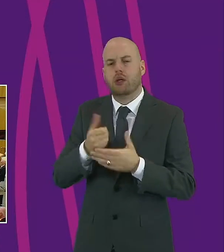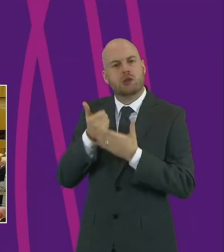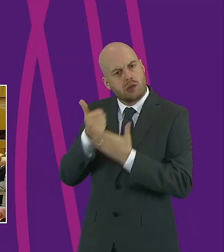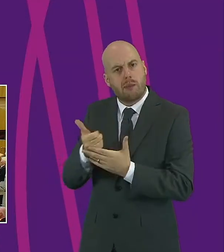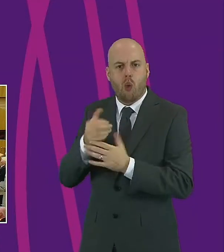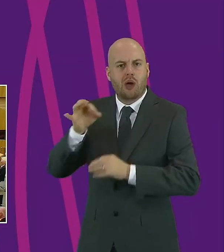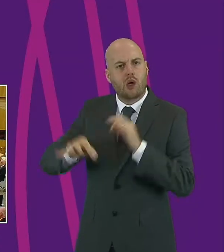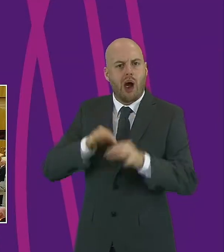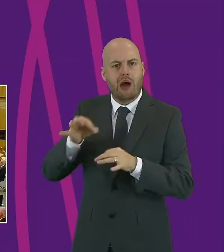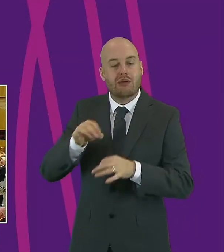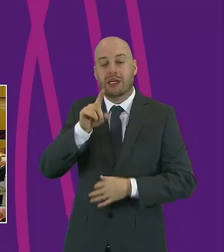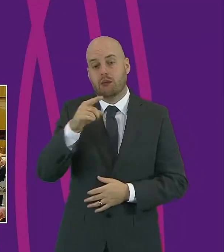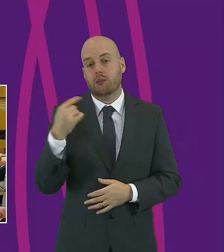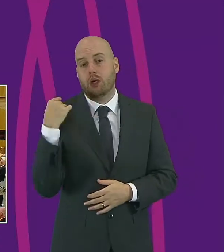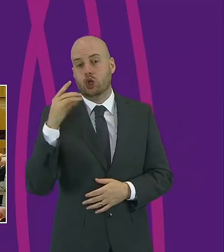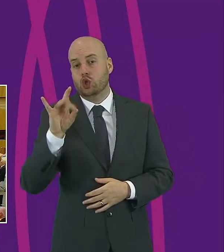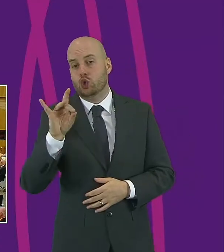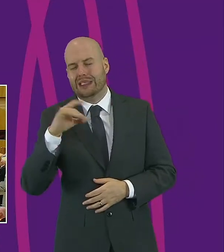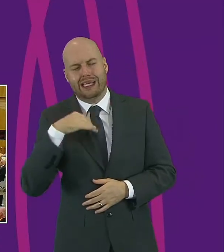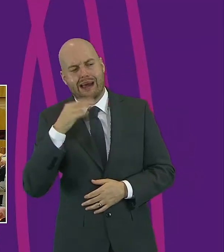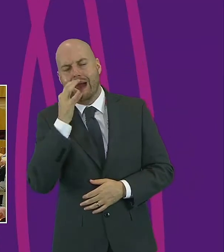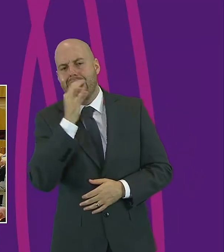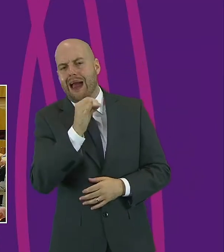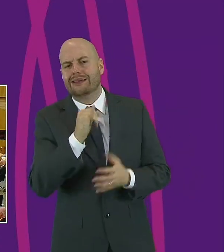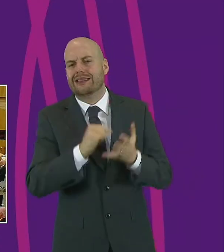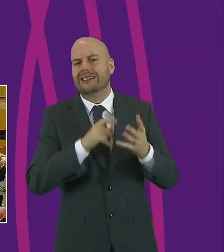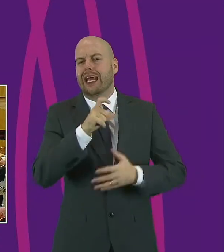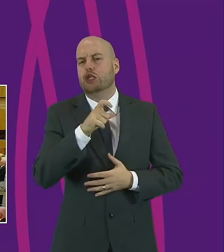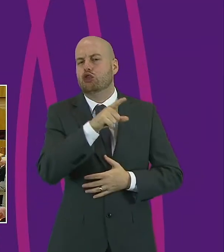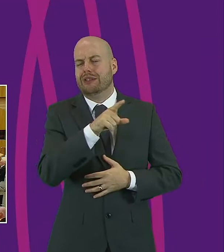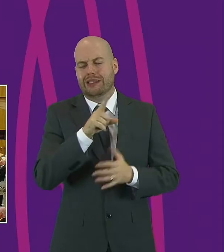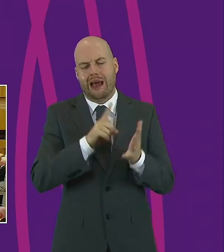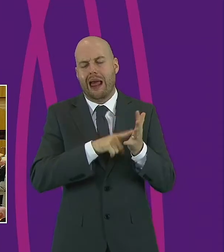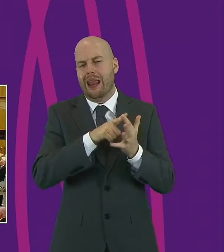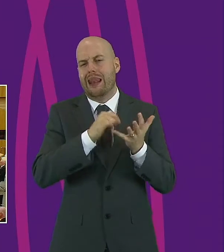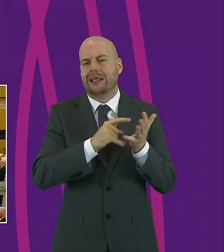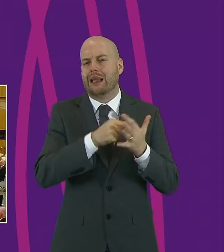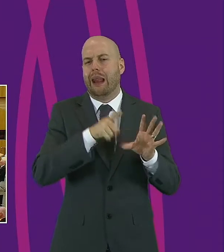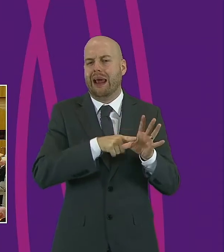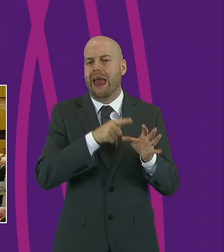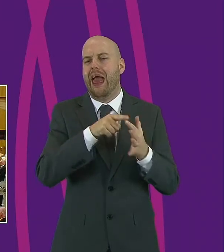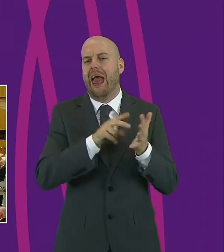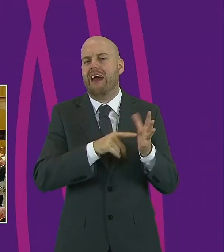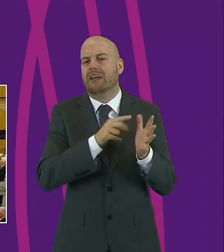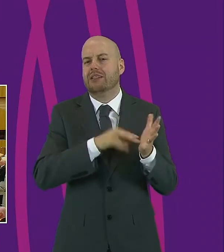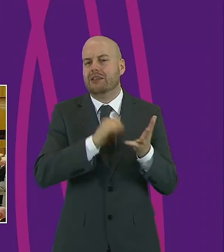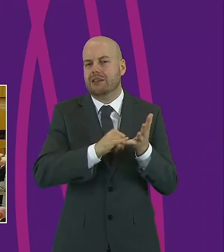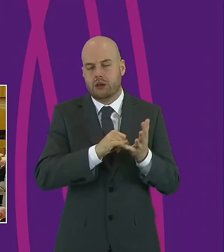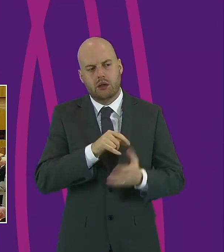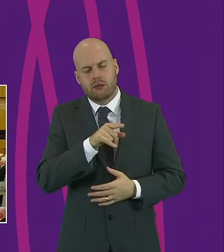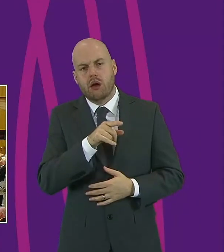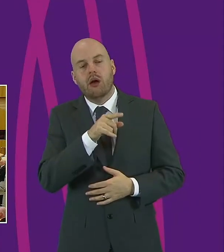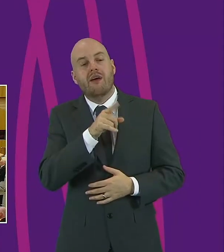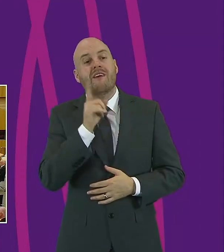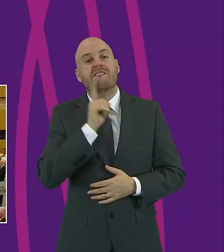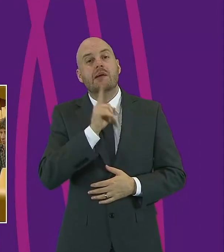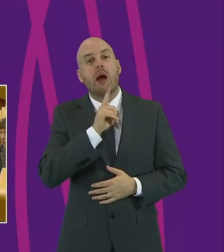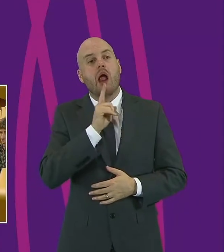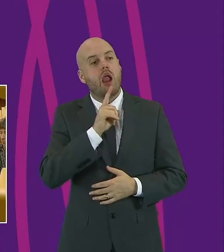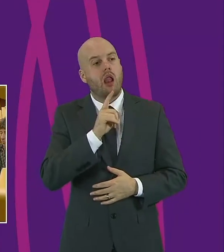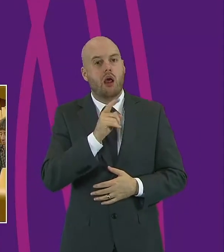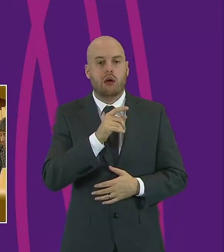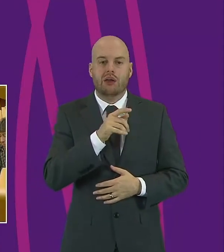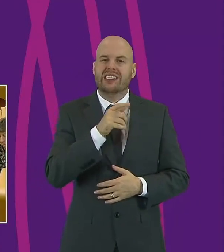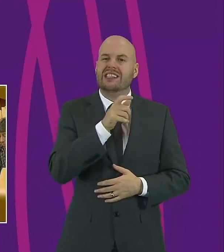asked the Permanent Secretary, Leslie Evans, if she was aware that female civil servants had been advised not to be alone in the company of the